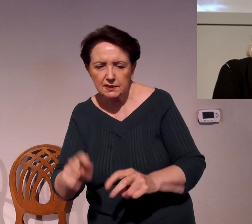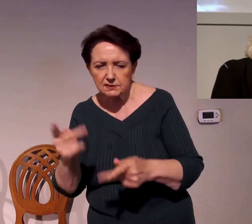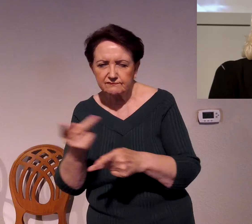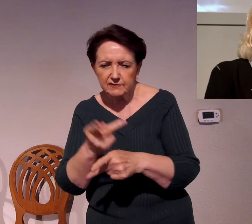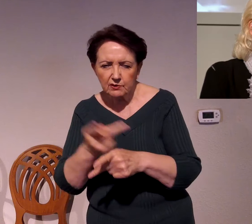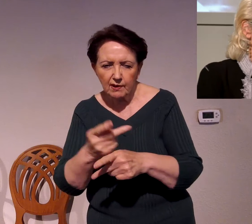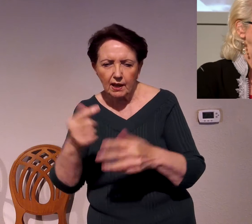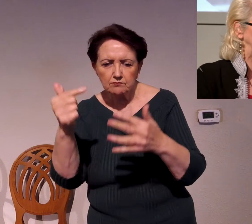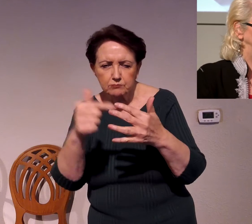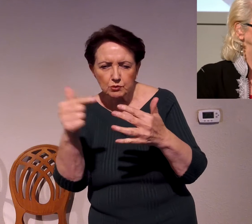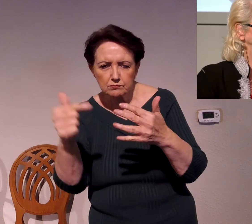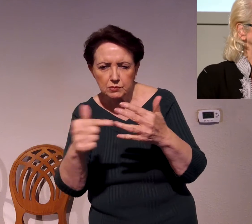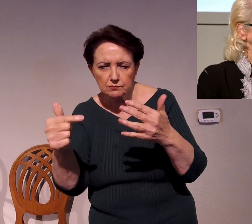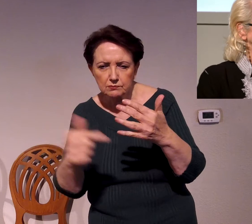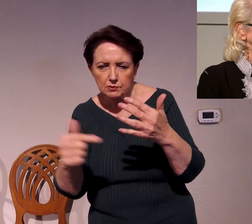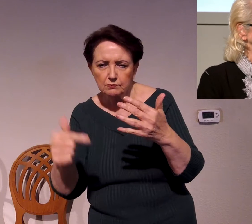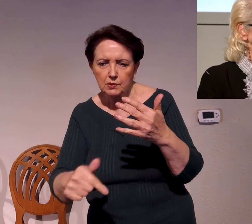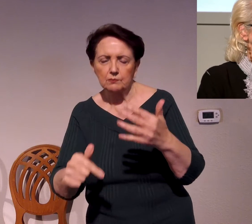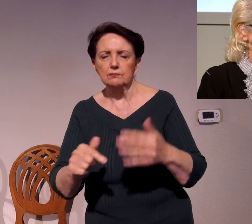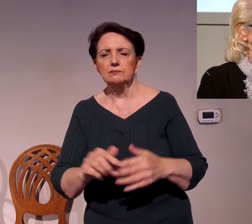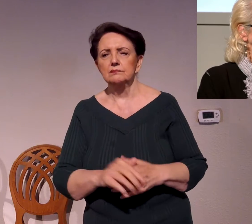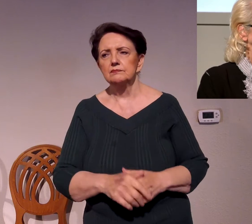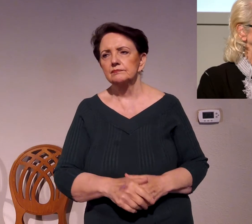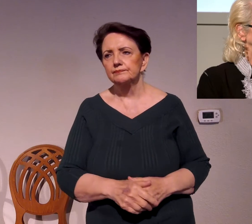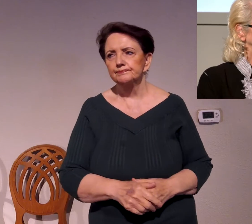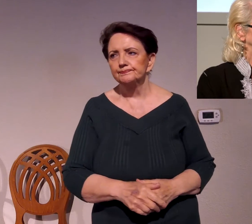every step of the way.